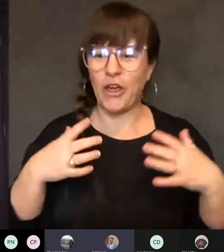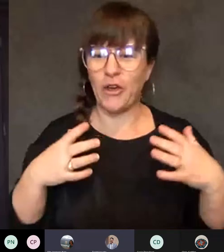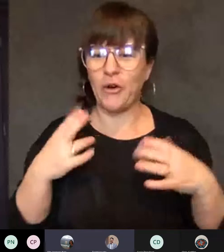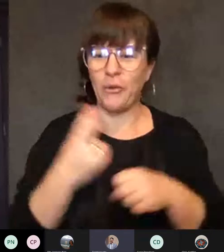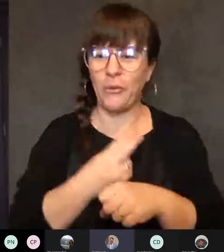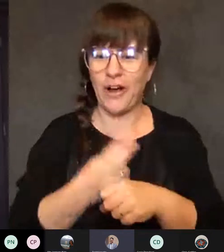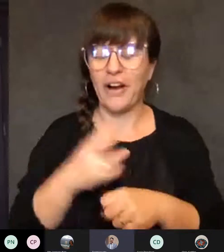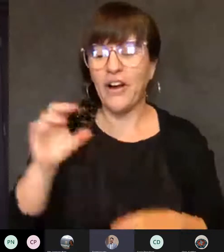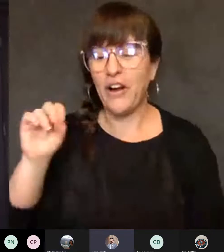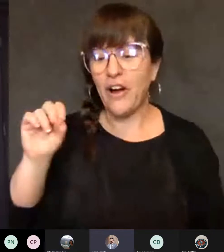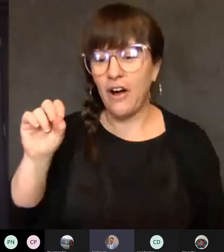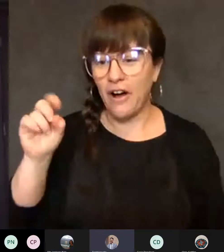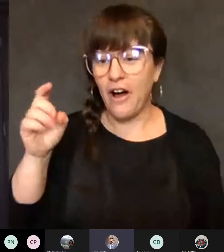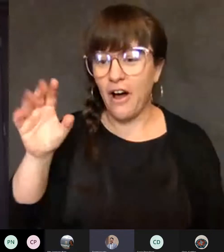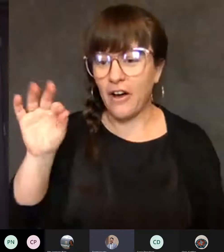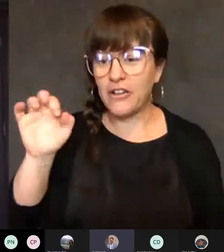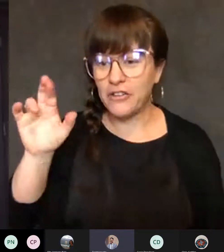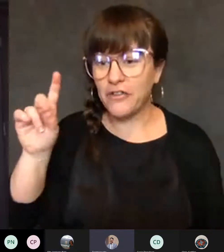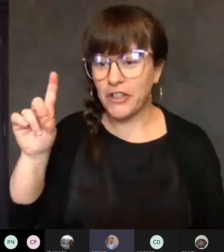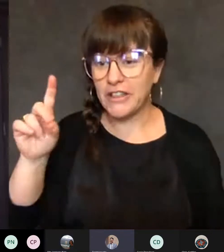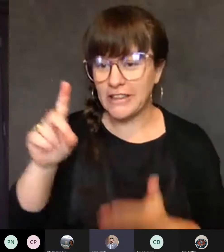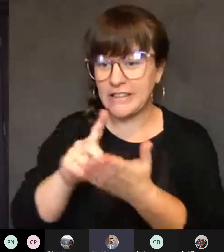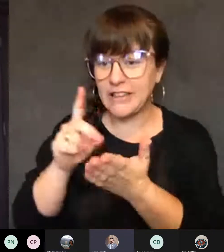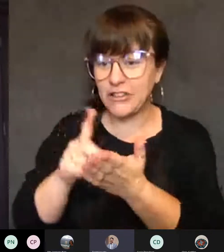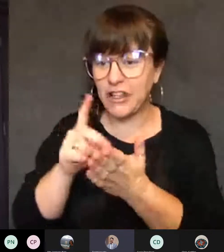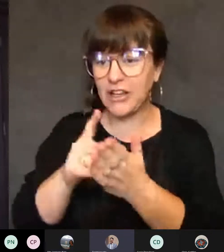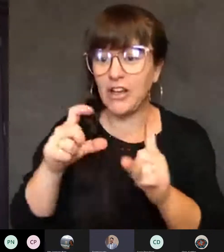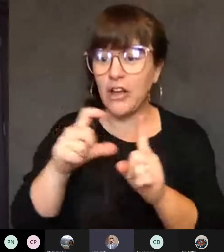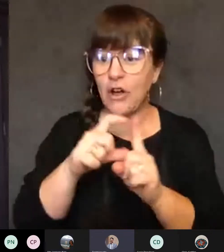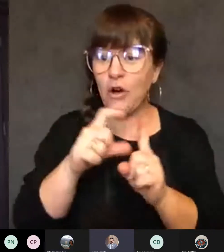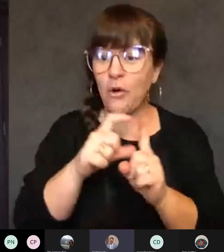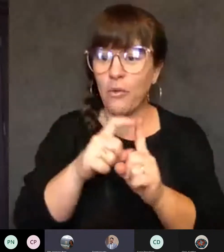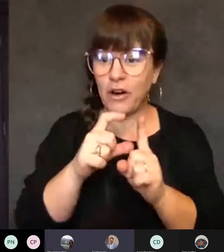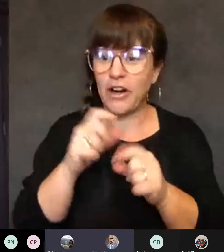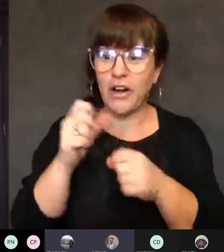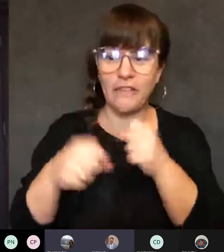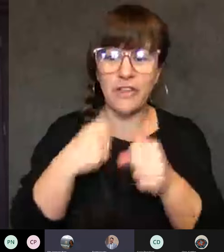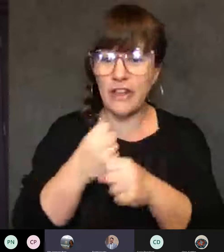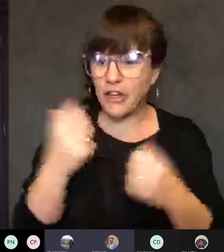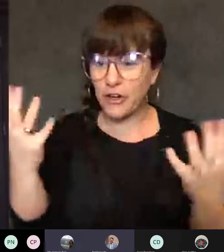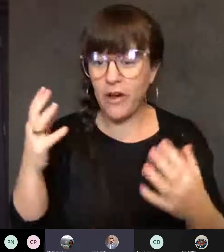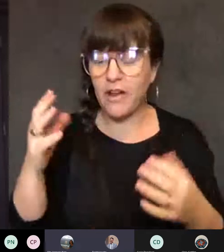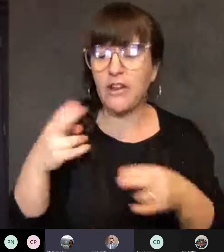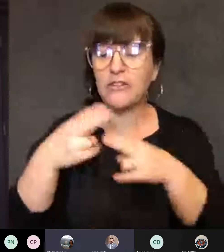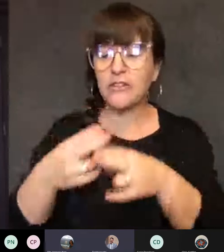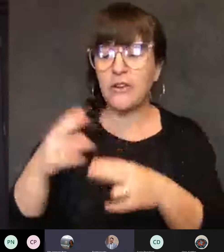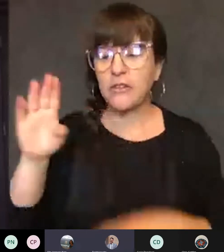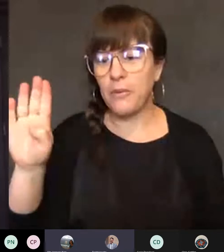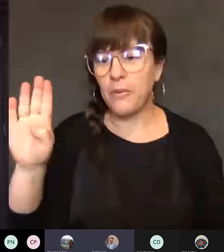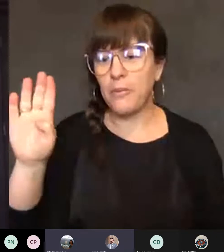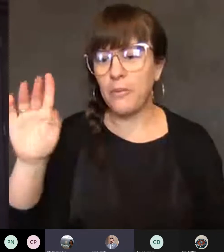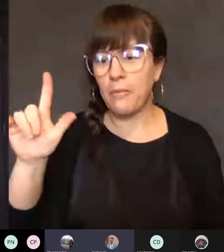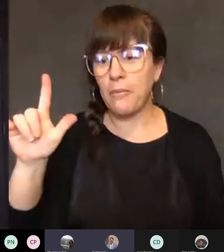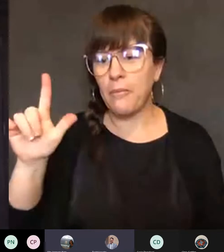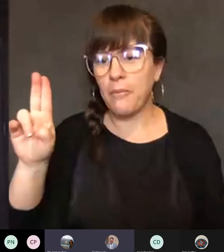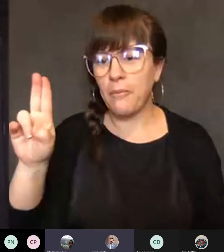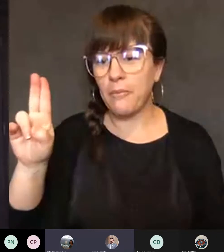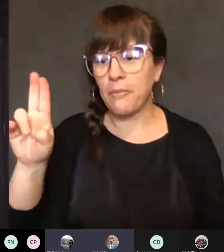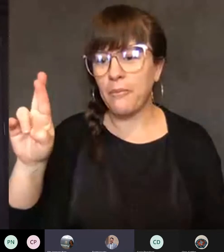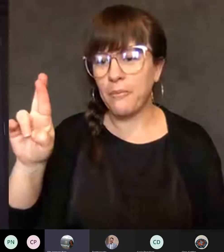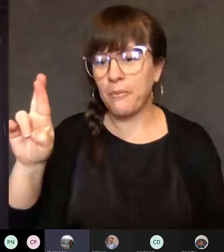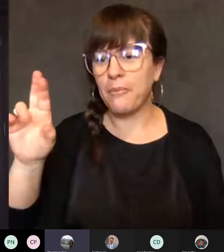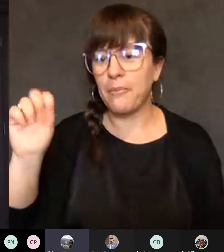Oxford Dictionary's word of the year, is that right, is now Blur's Day? Because Yes, it is. And if